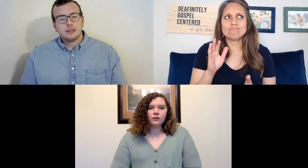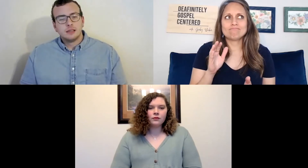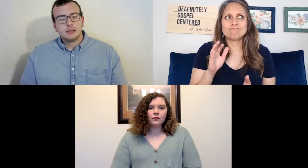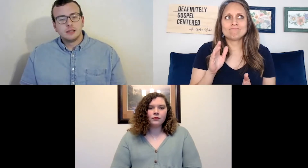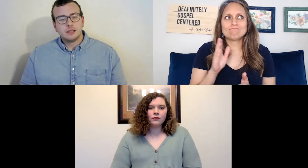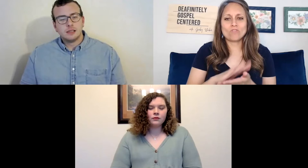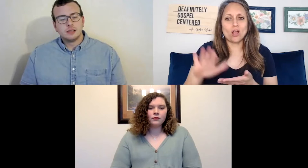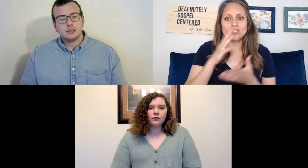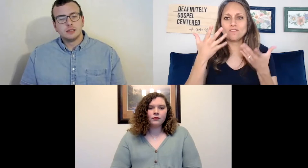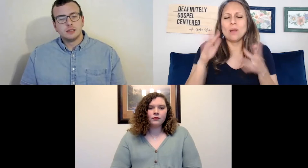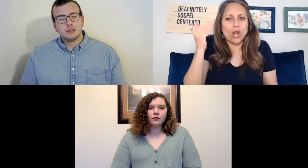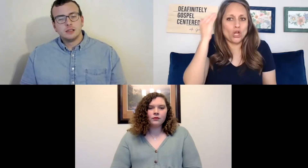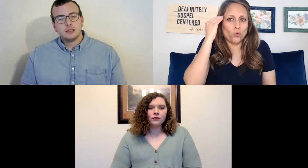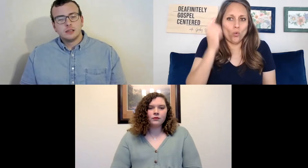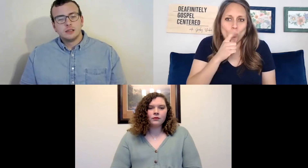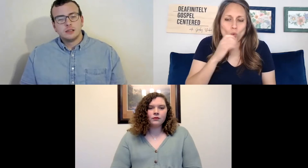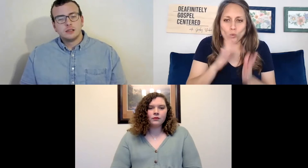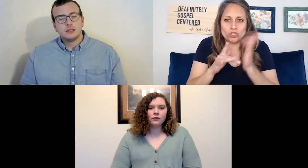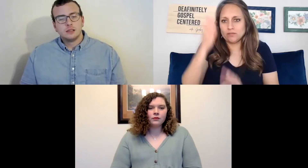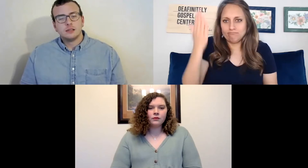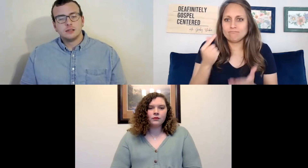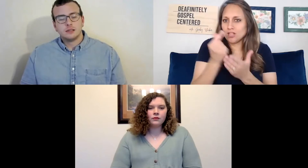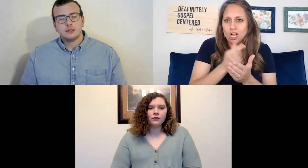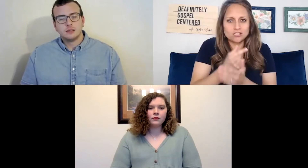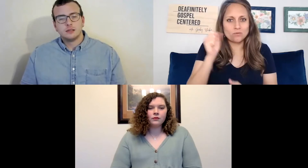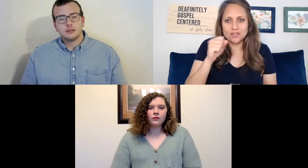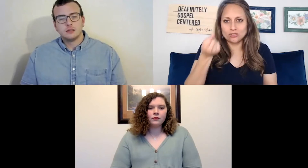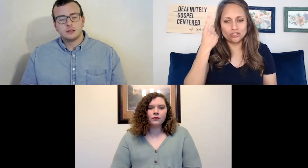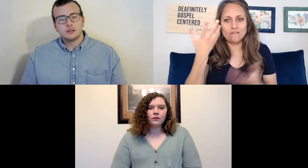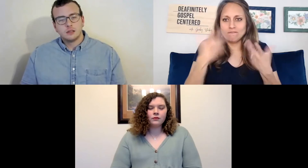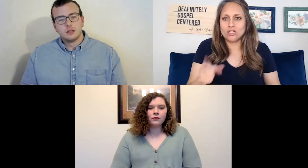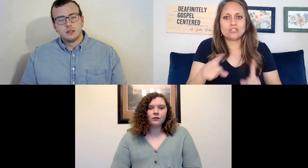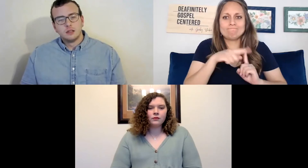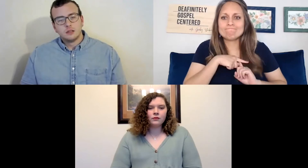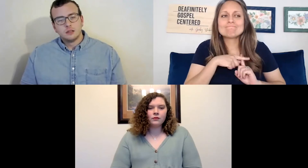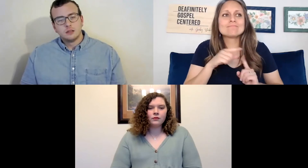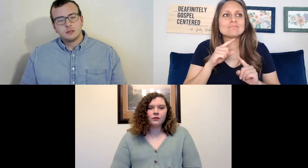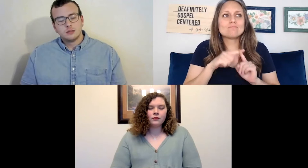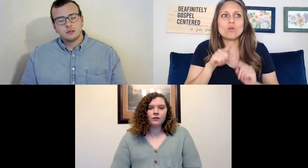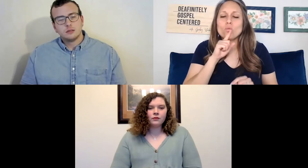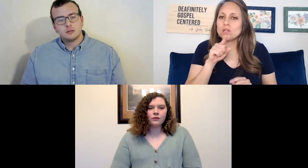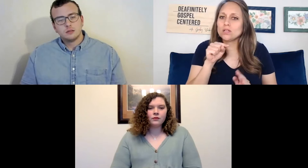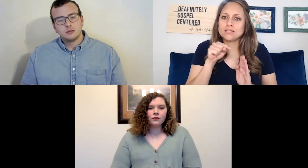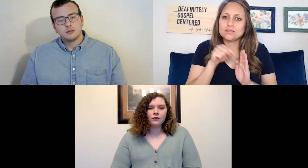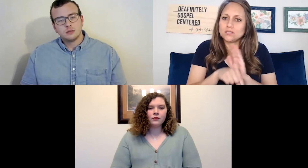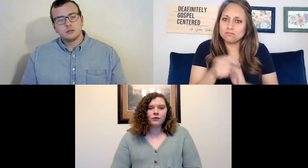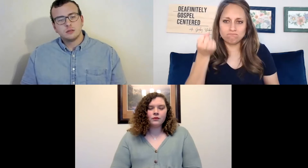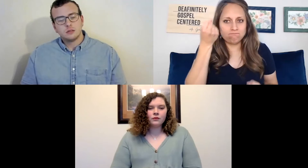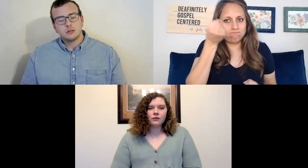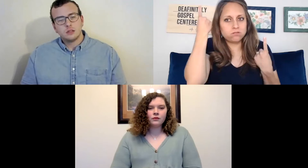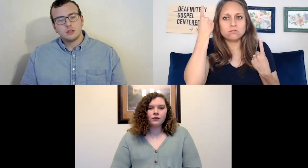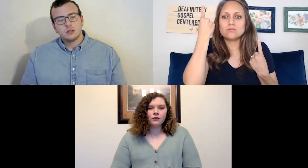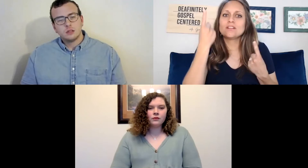Wow, so that's like, very similar to my story. I knew who Jesus was growing up. I had accepted the